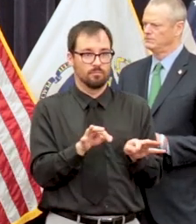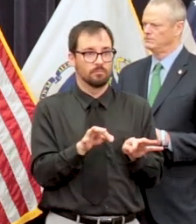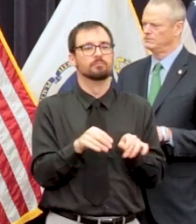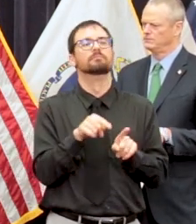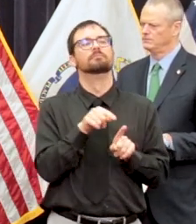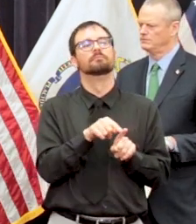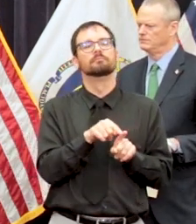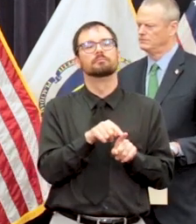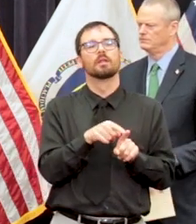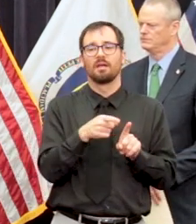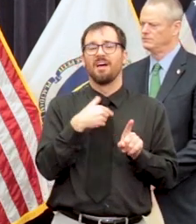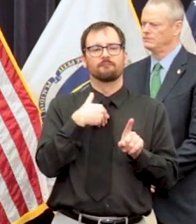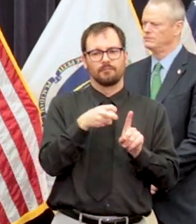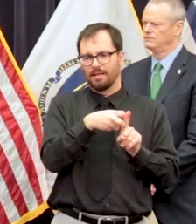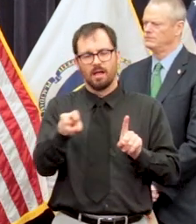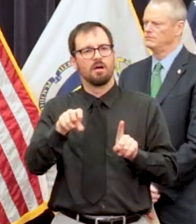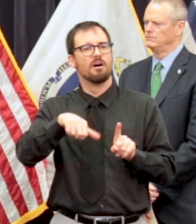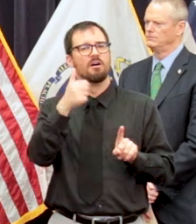translator.